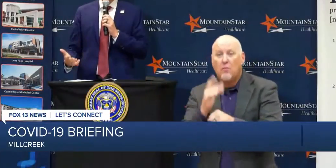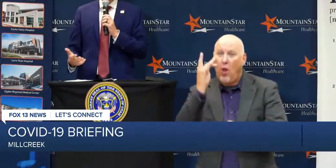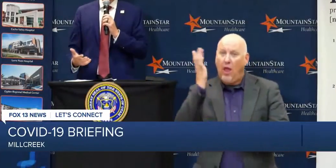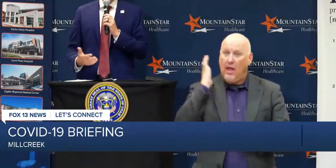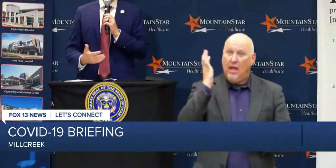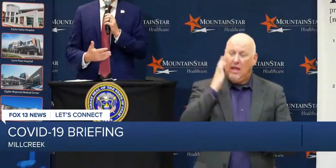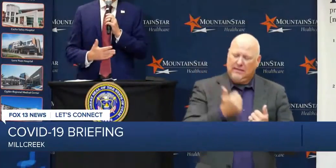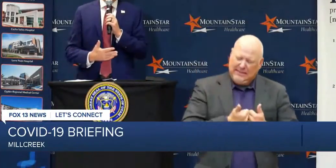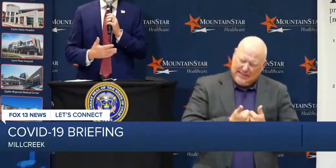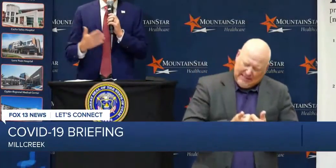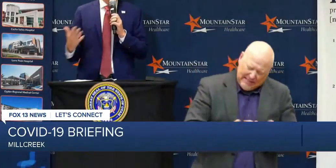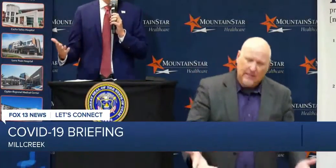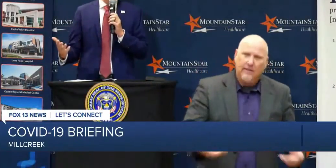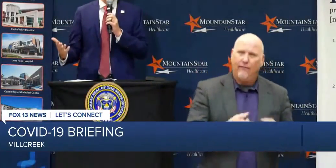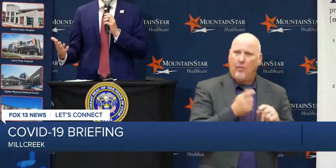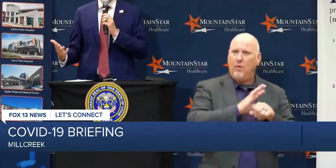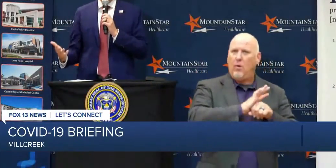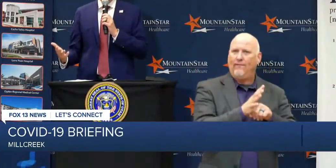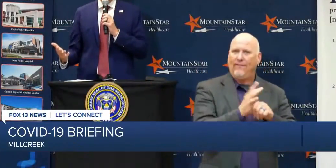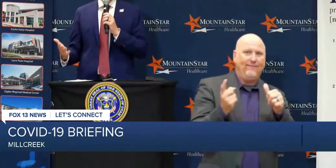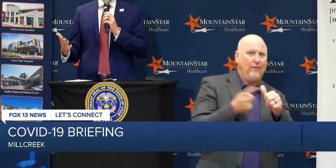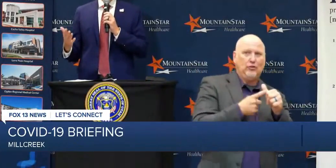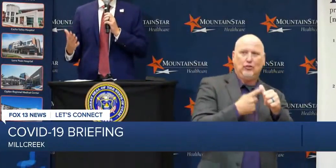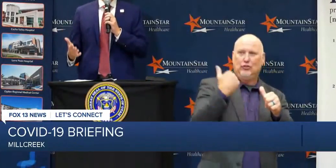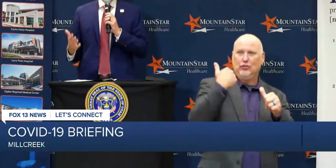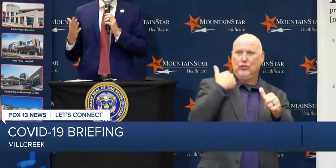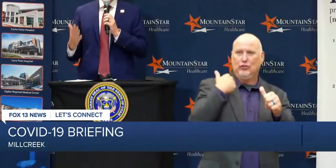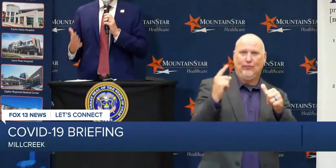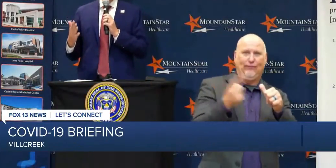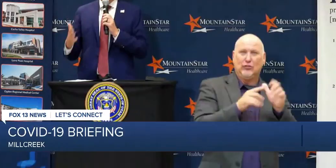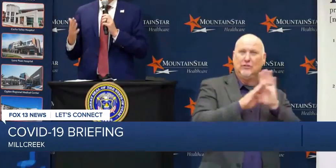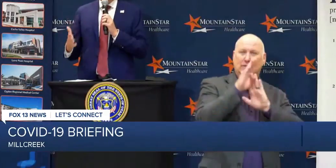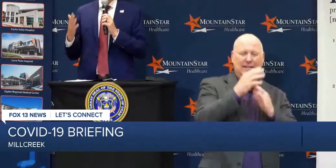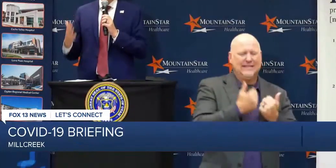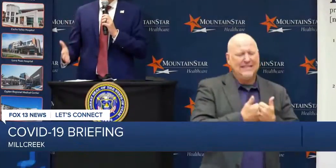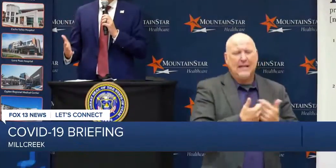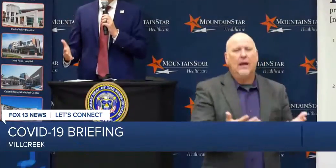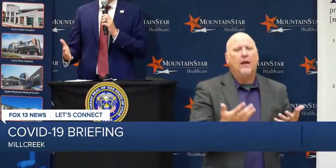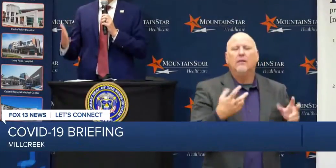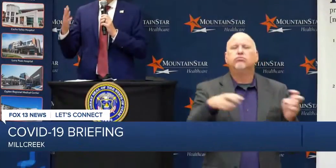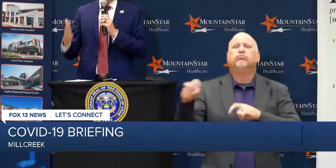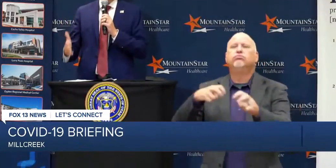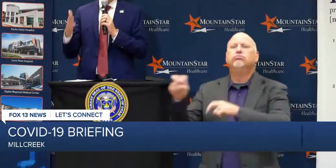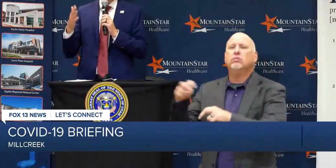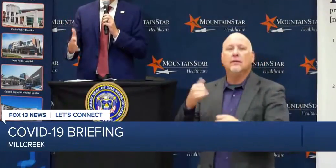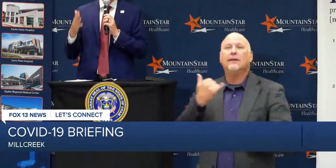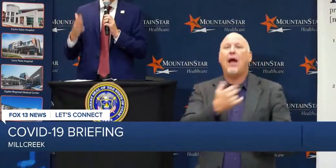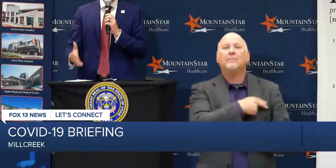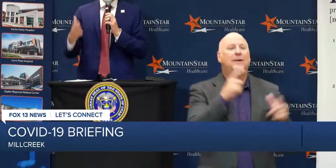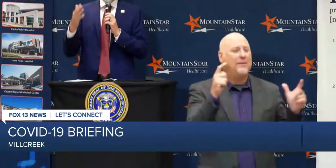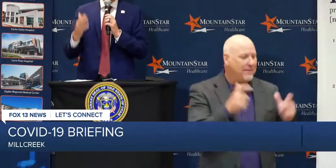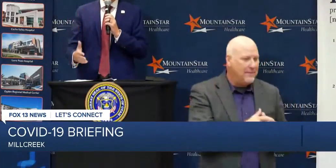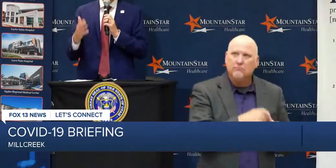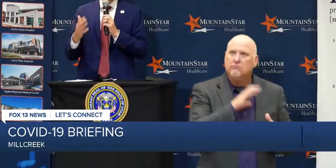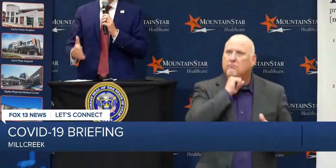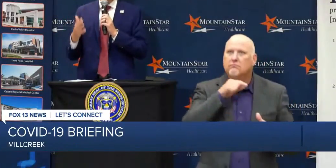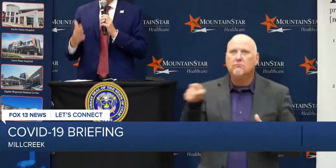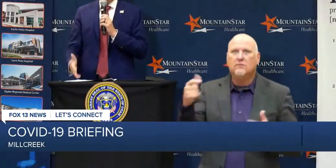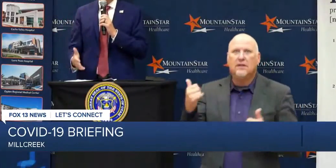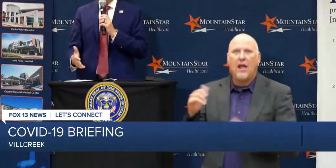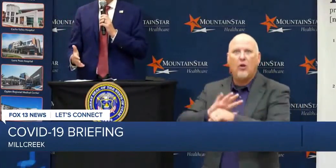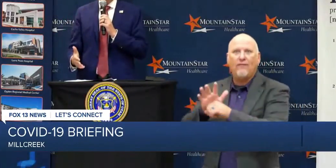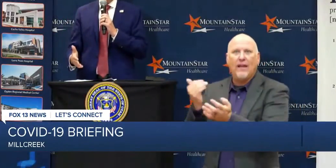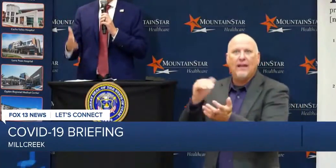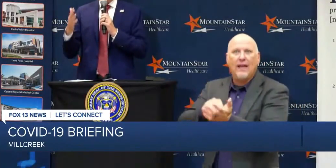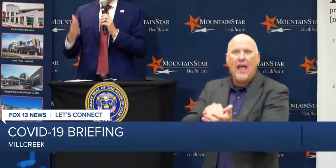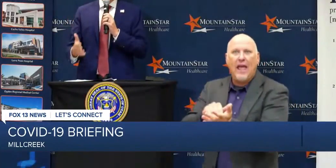out. So many of them have left, which means that even though we have beds, we don't have personnel to take care of